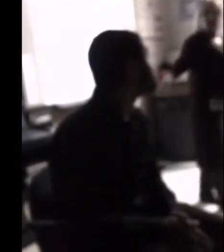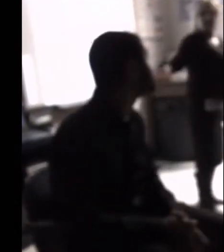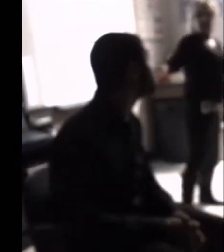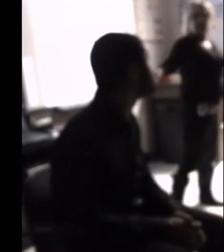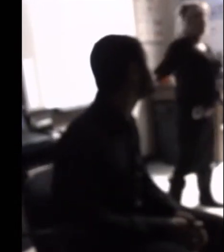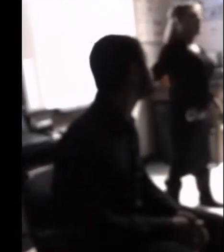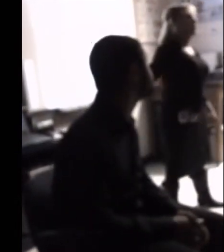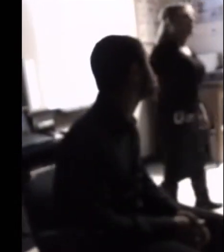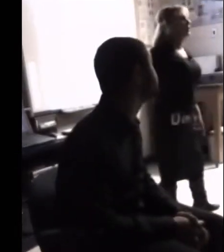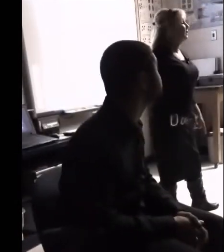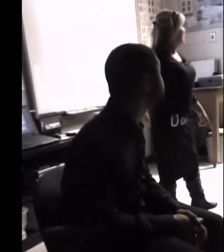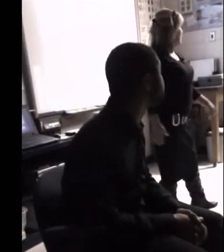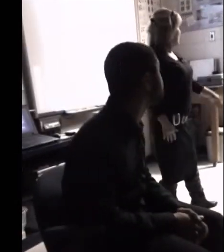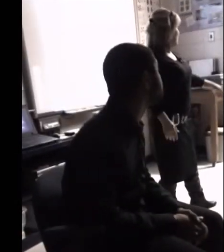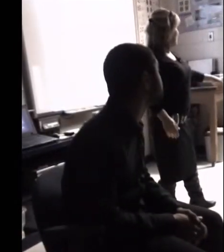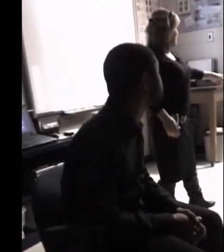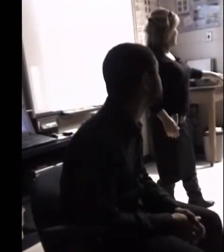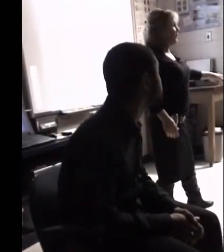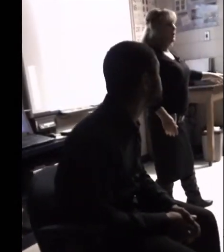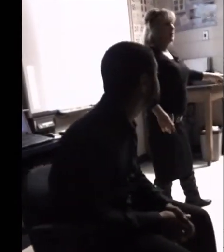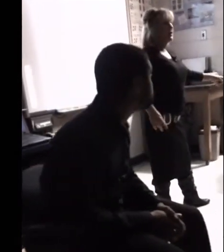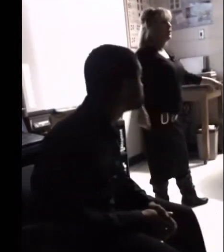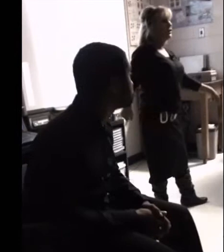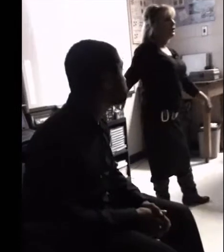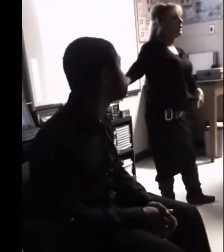Never go on Monday.